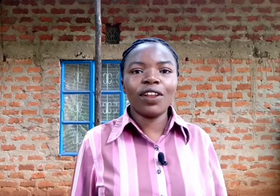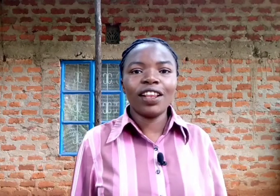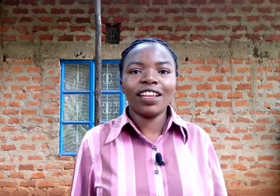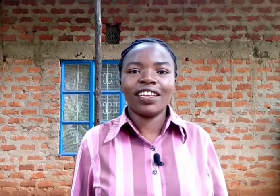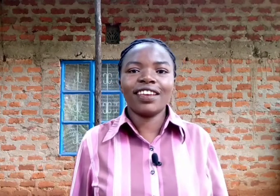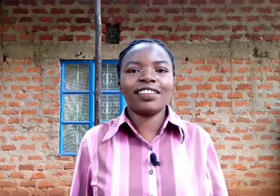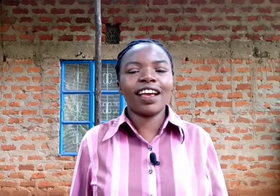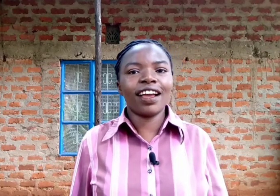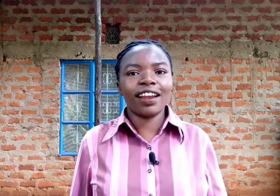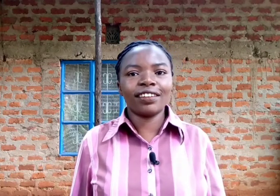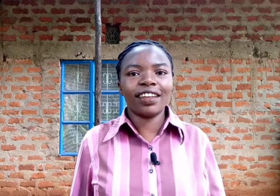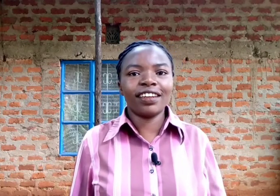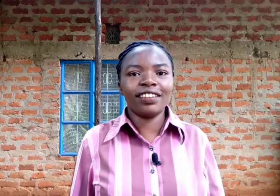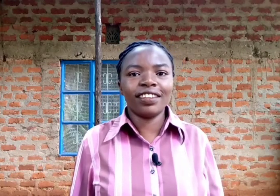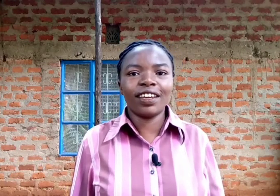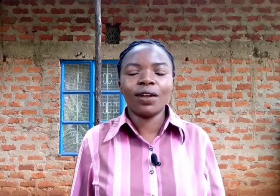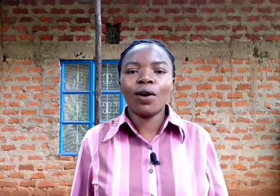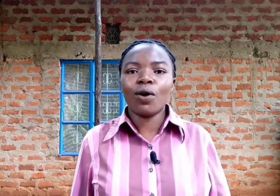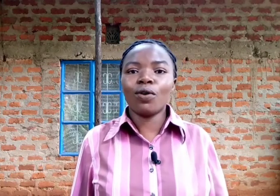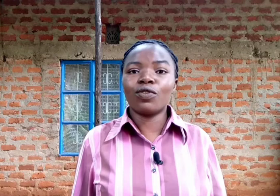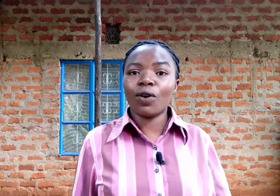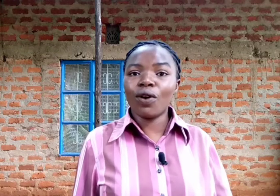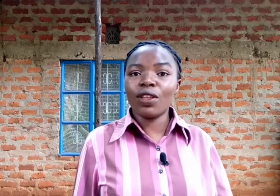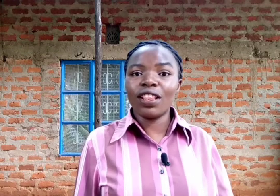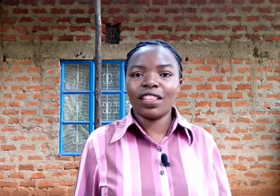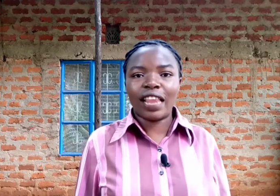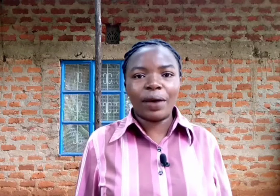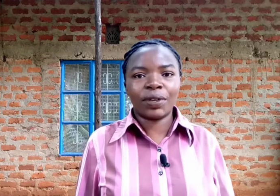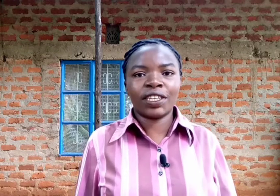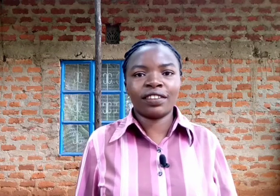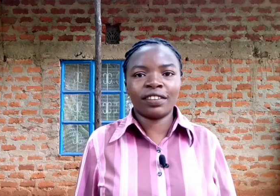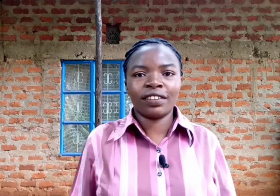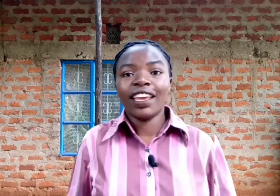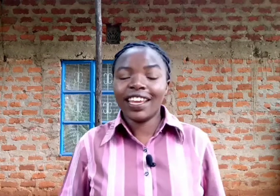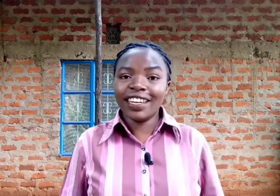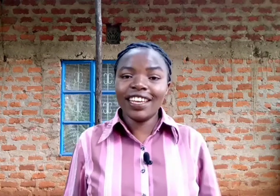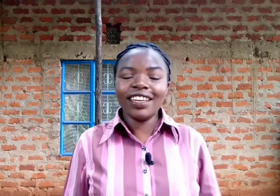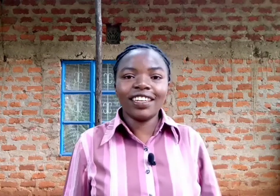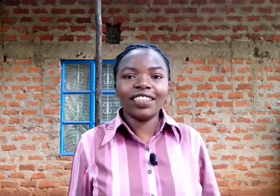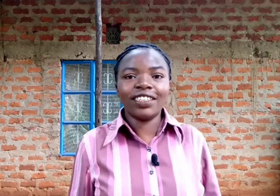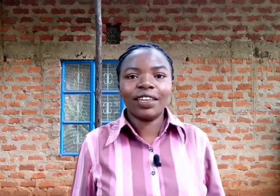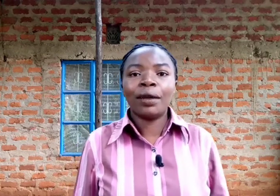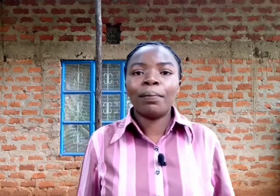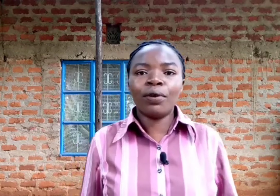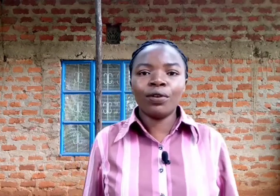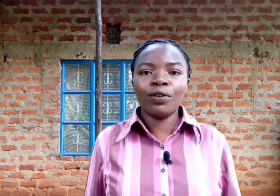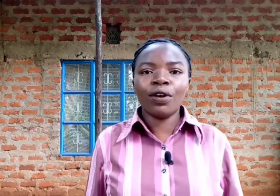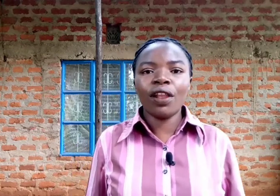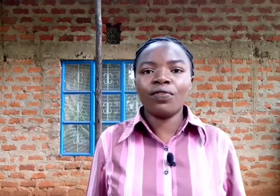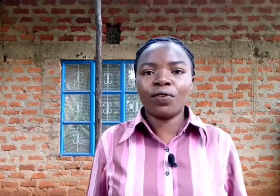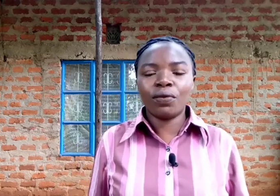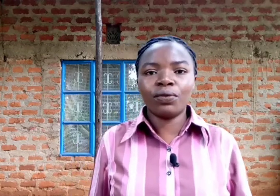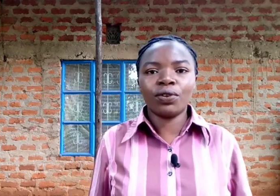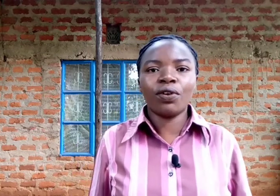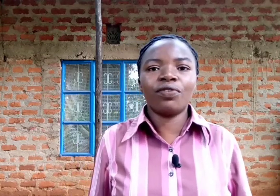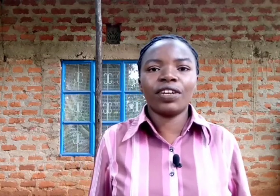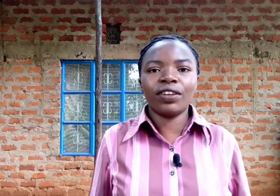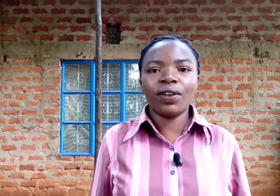is a characteristic of all languages in English plural forms of regular